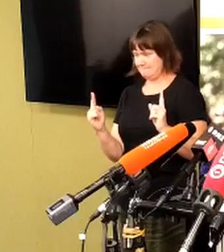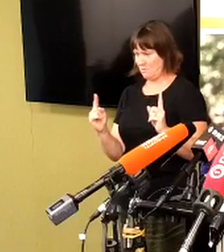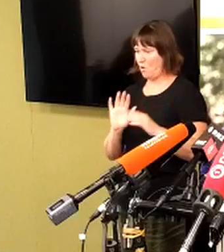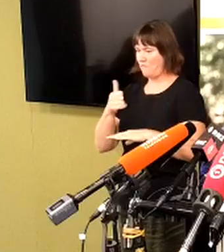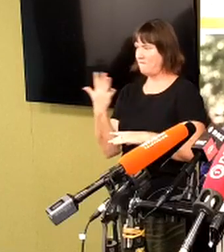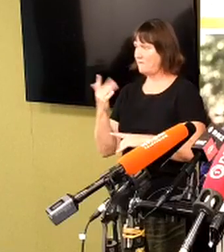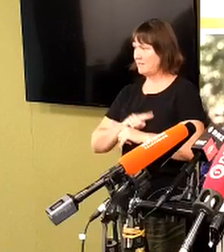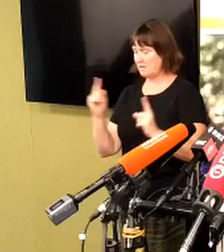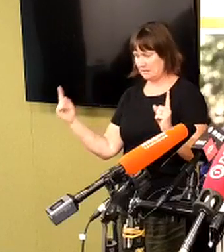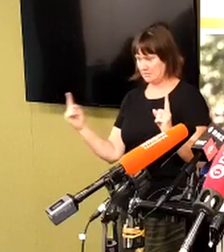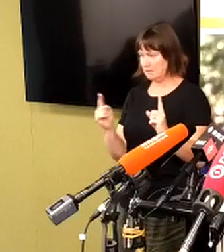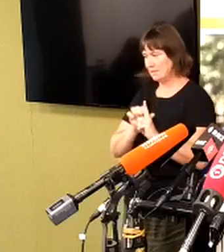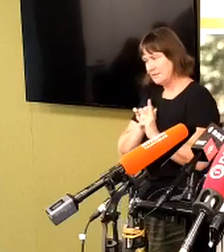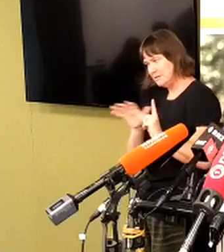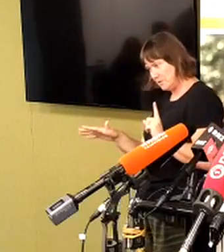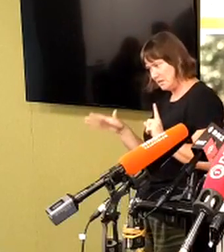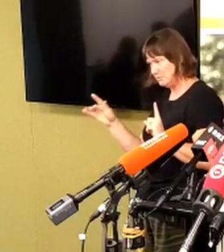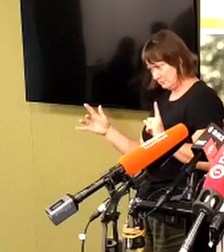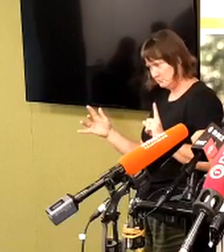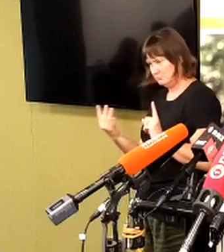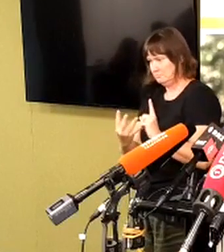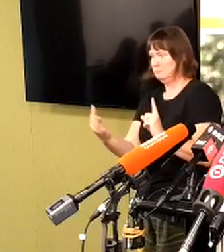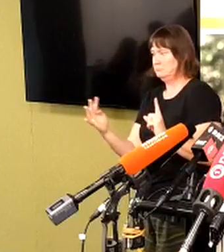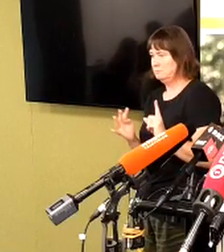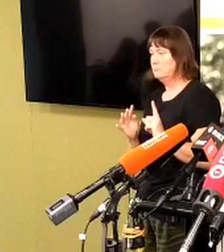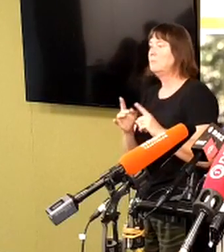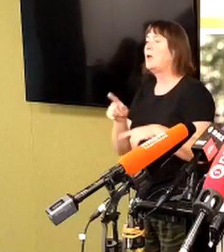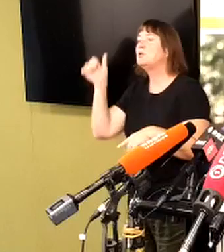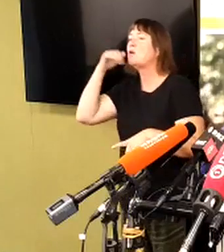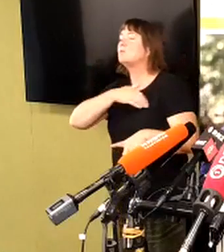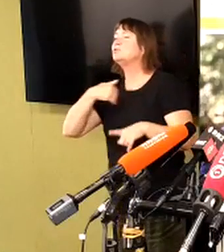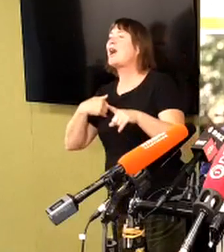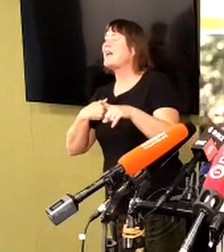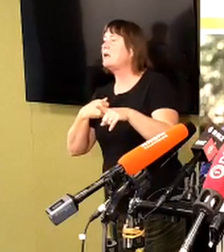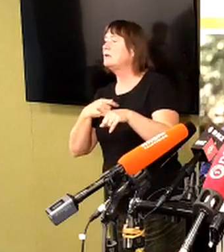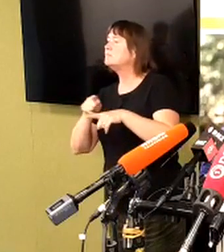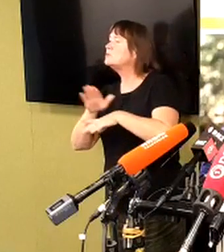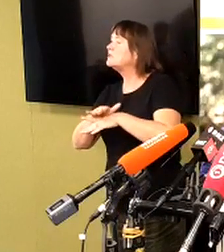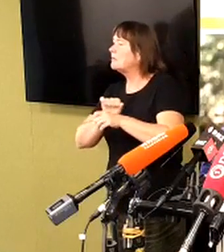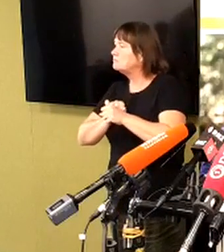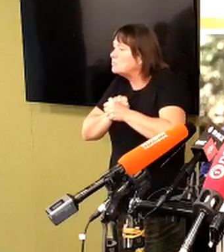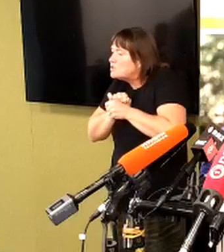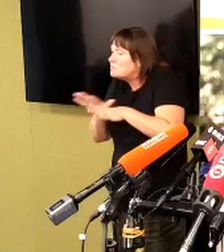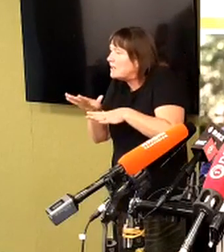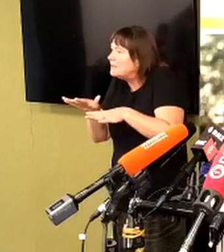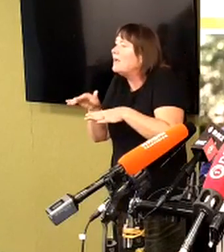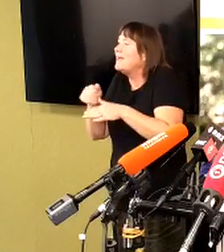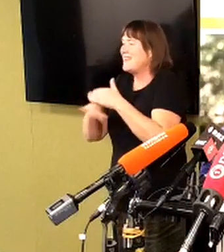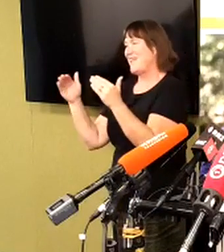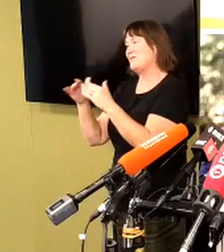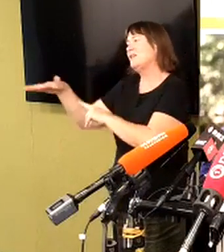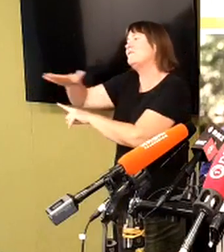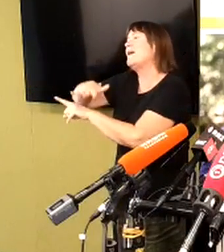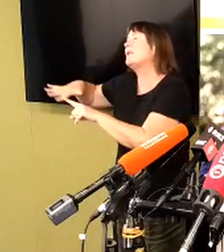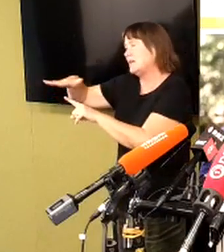that most transmission was happening in the family setting, so within the close confines of the family home with, sort of sharing the